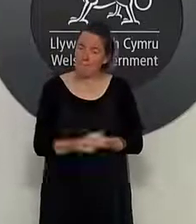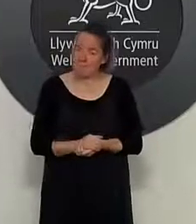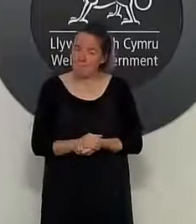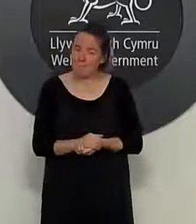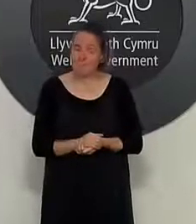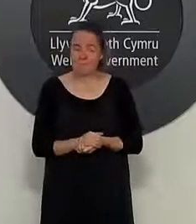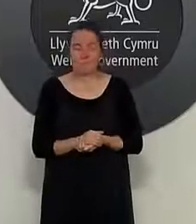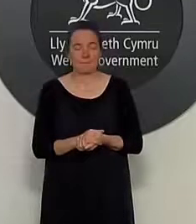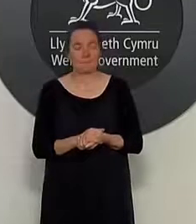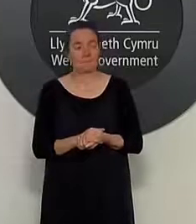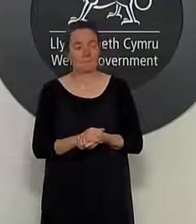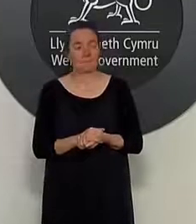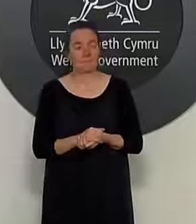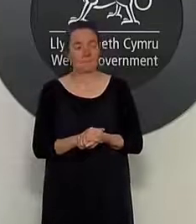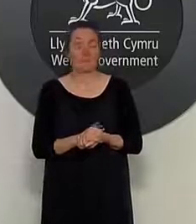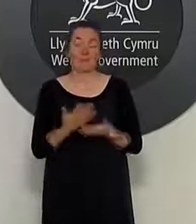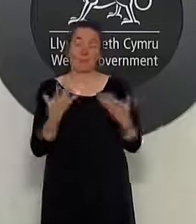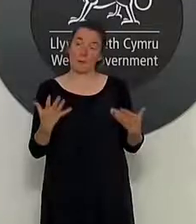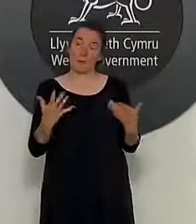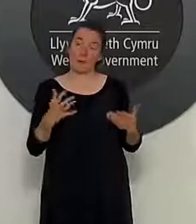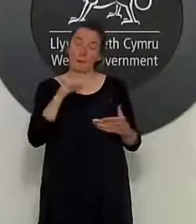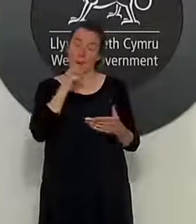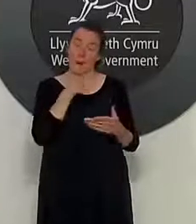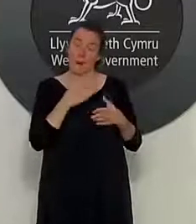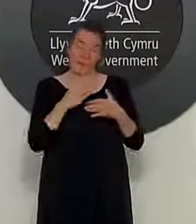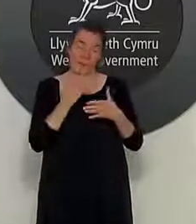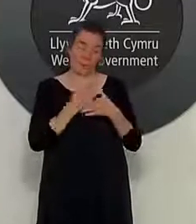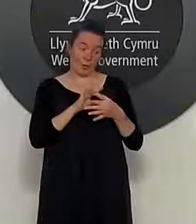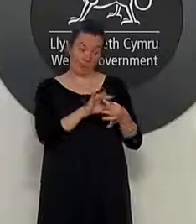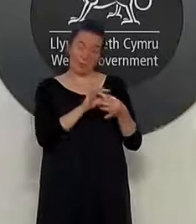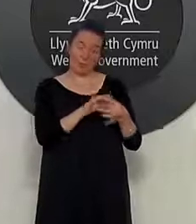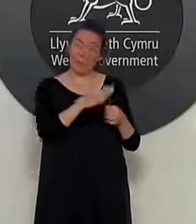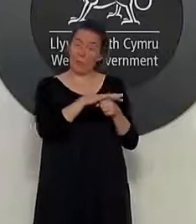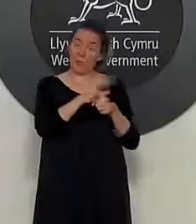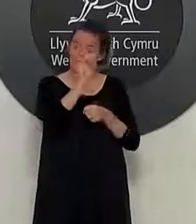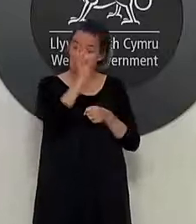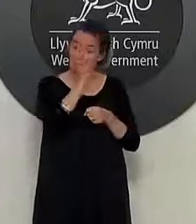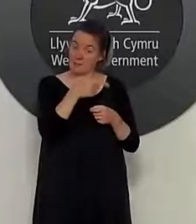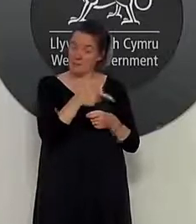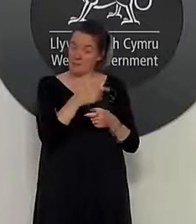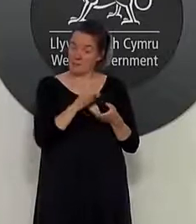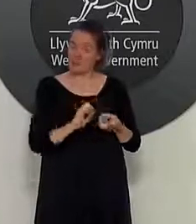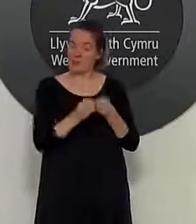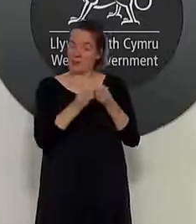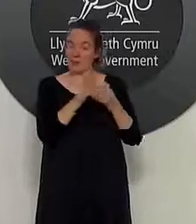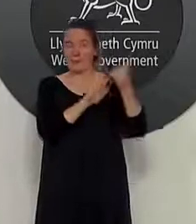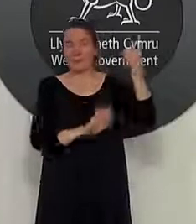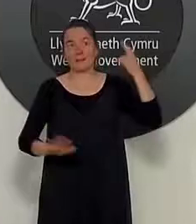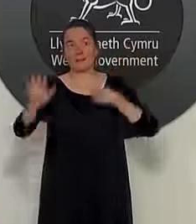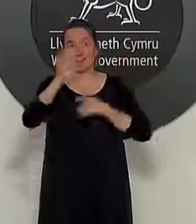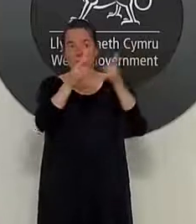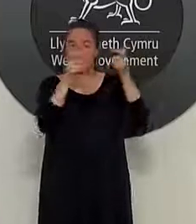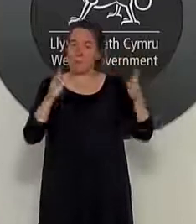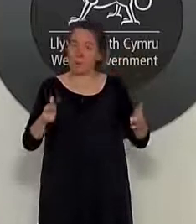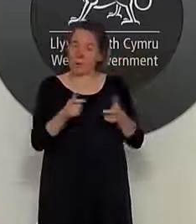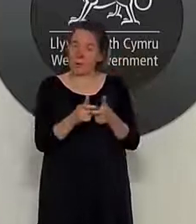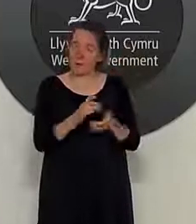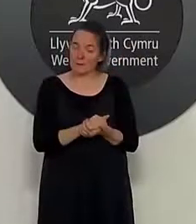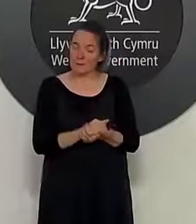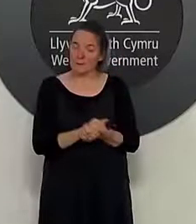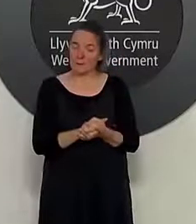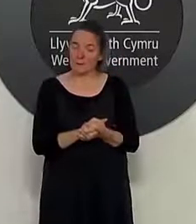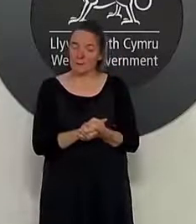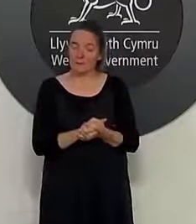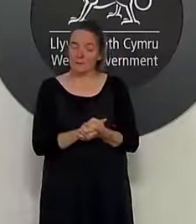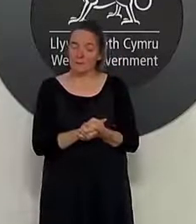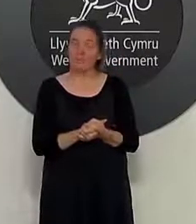we will now work with local authorities to develop a national framework so that they can put to us proposals